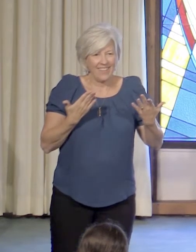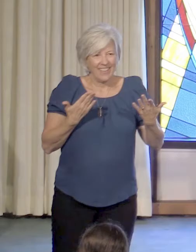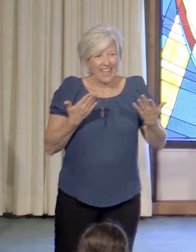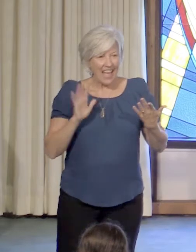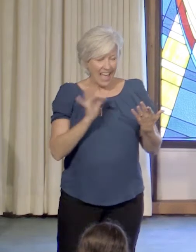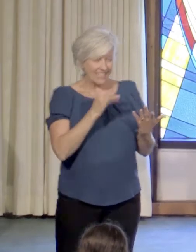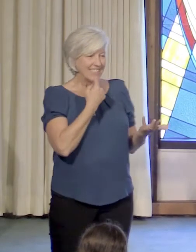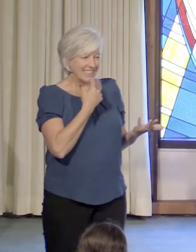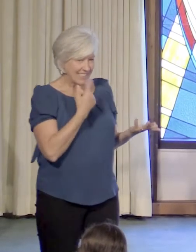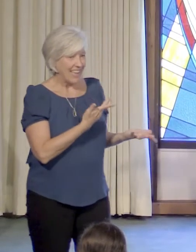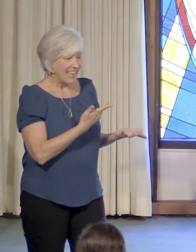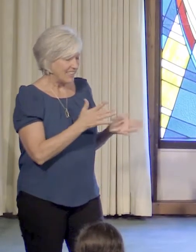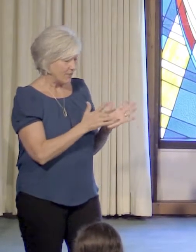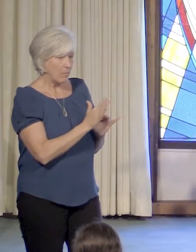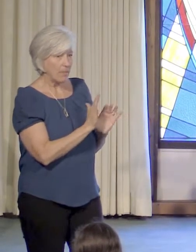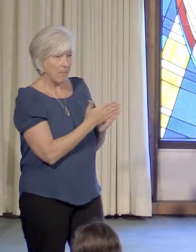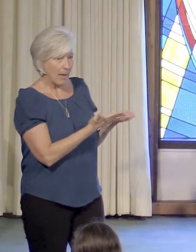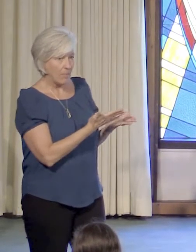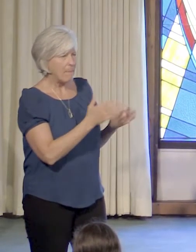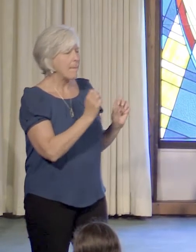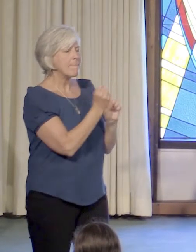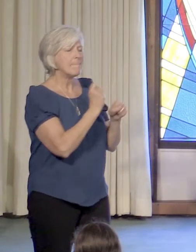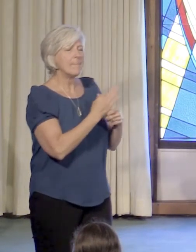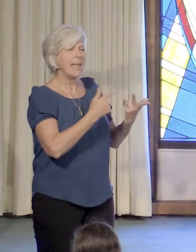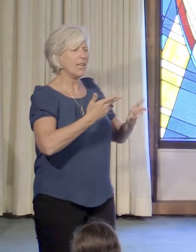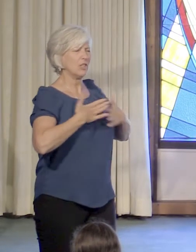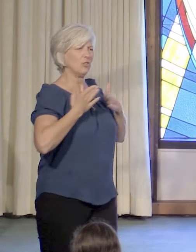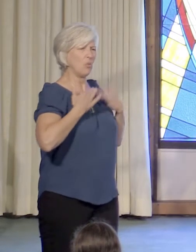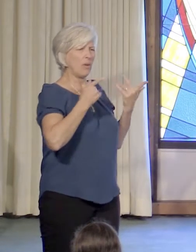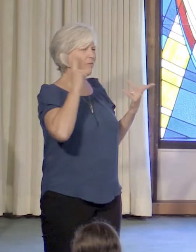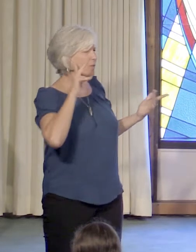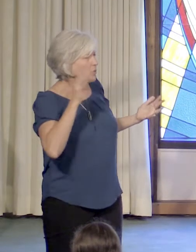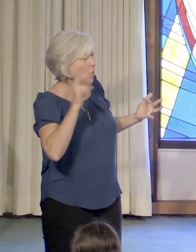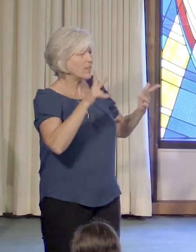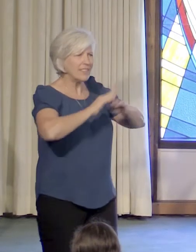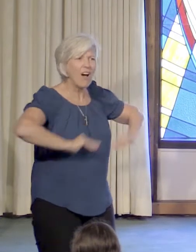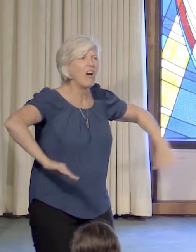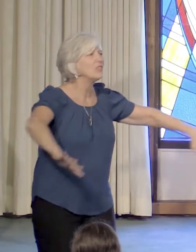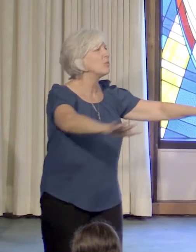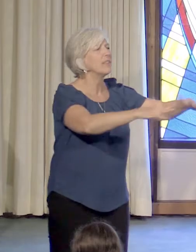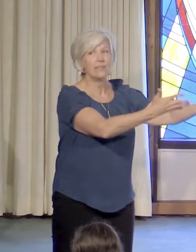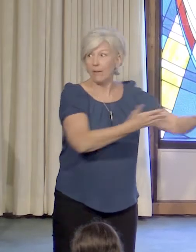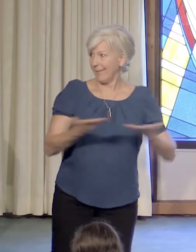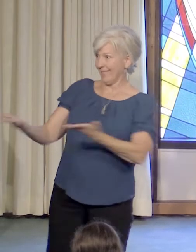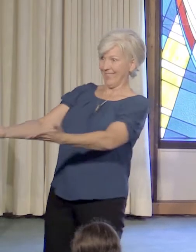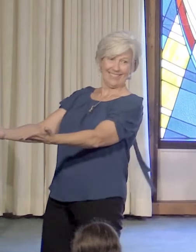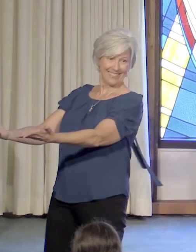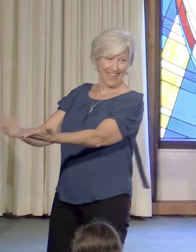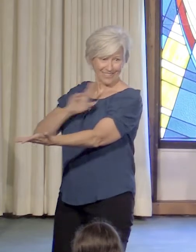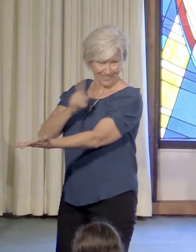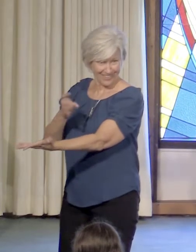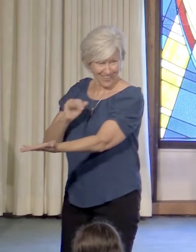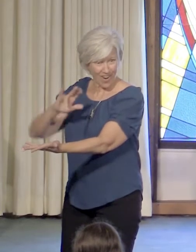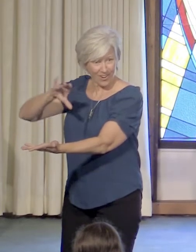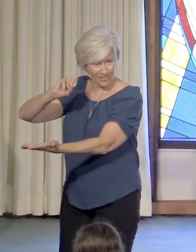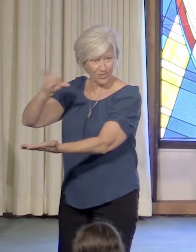noise unto the Lord, all ye lands. You know, these guys are sure a joyful noise, to me, right?